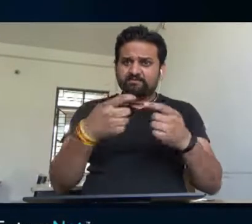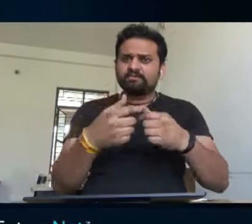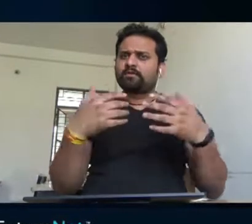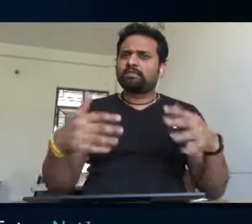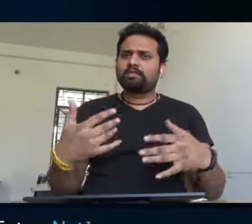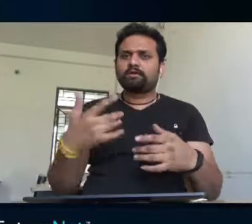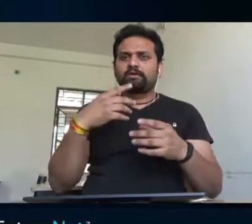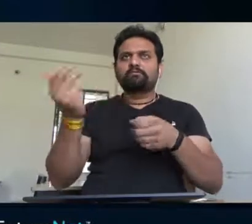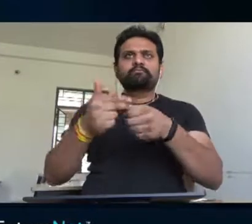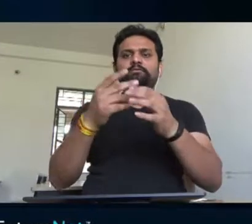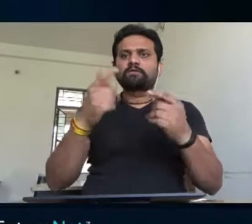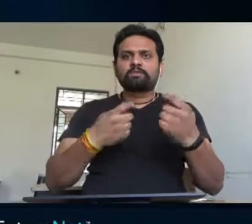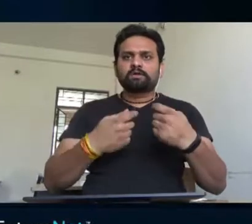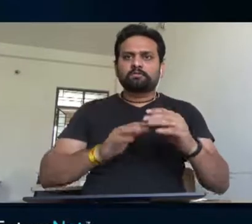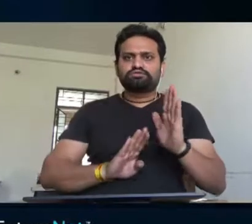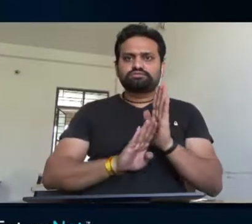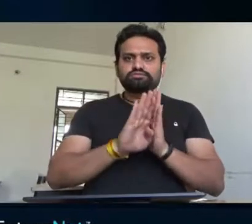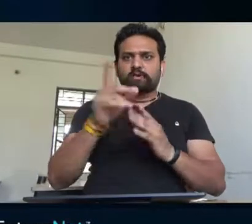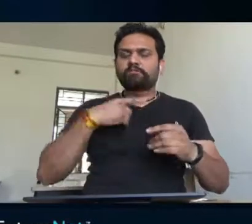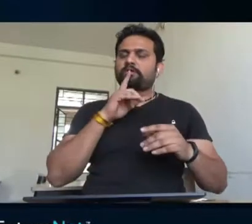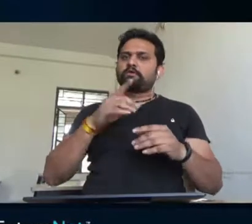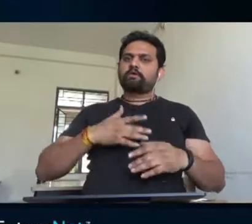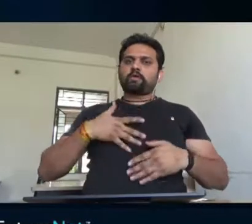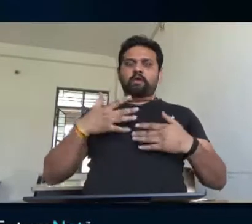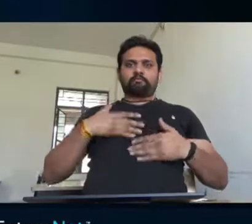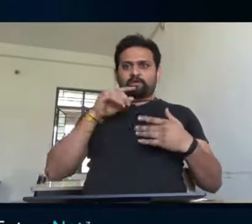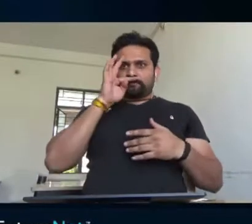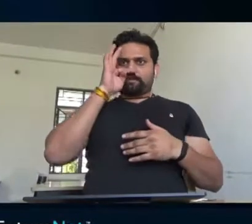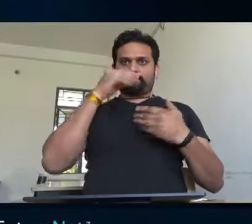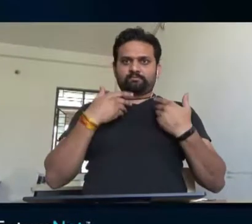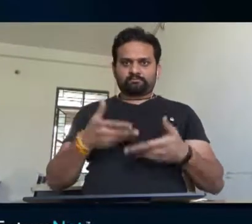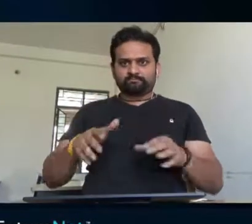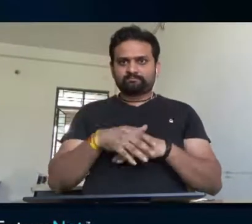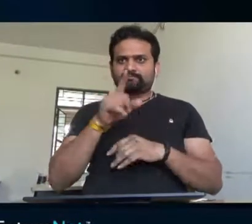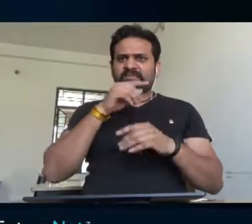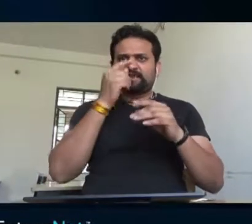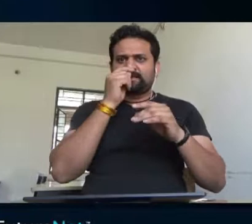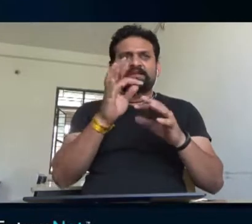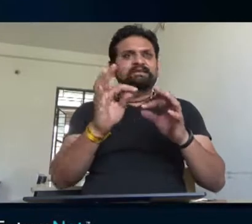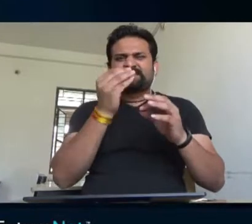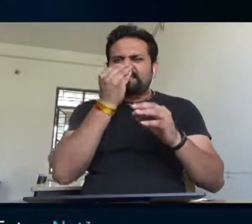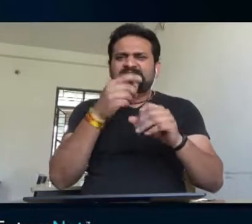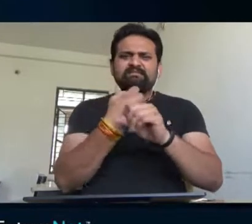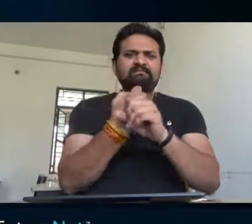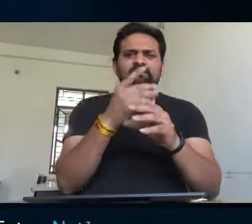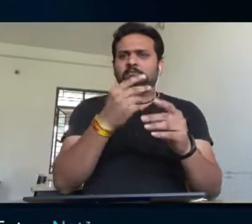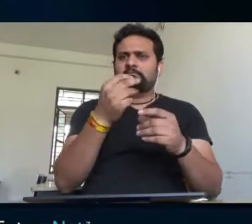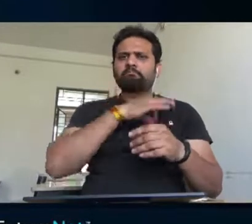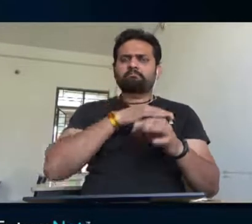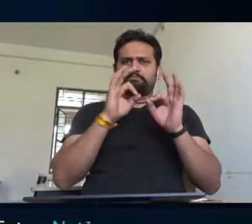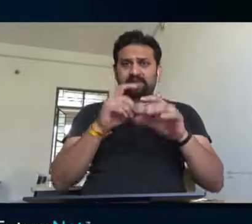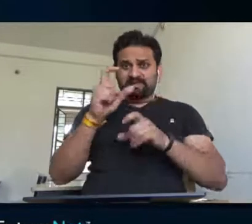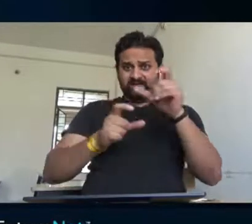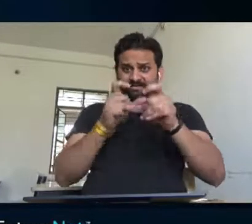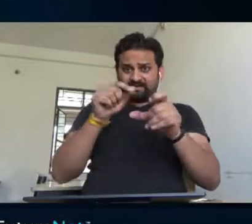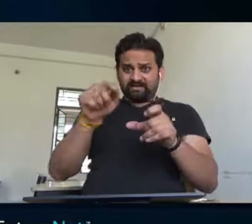very proud, and that makes us so happy. And it is not only that easy money and that fast money. The company is the